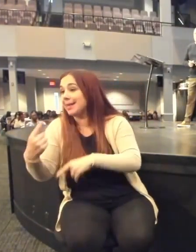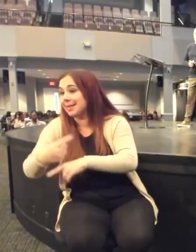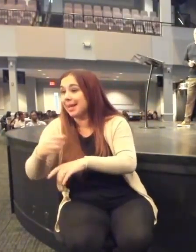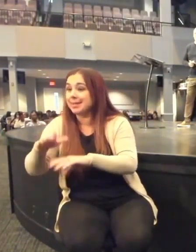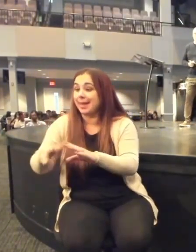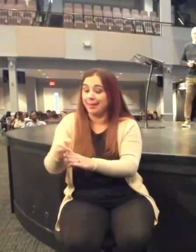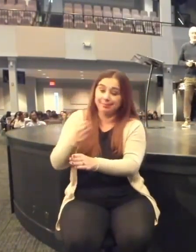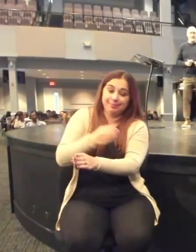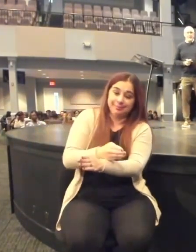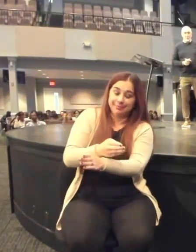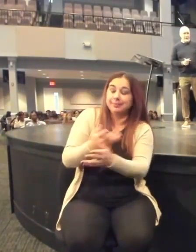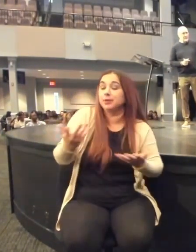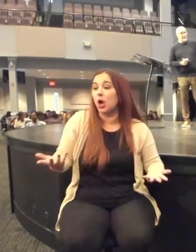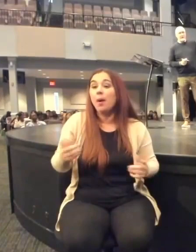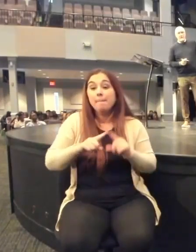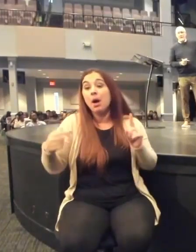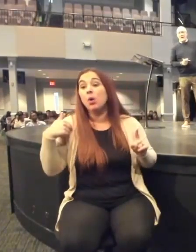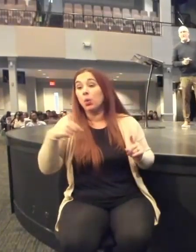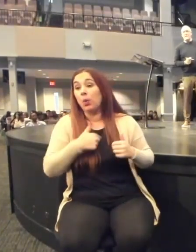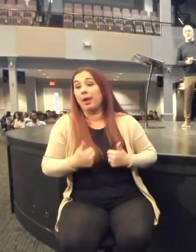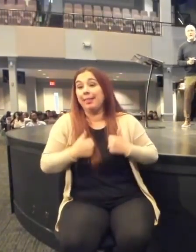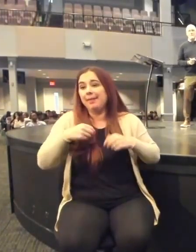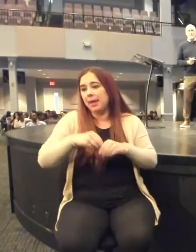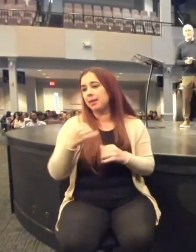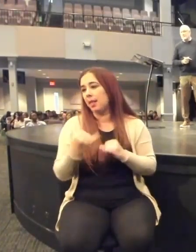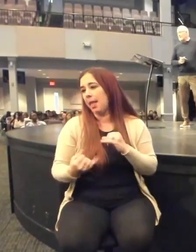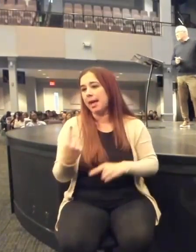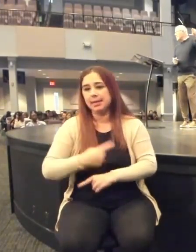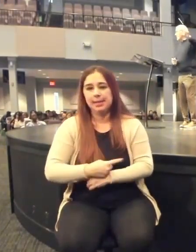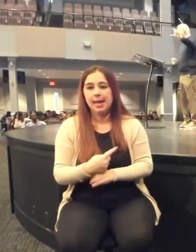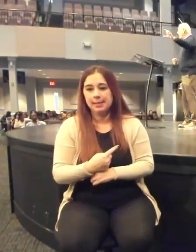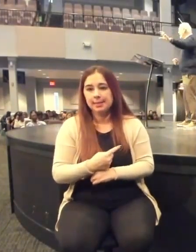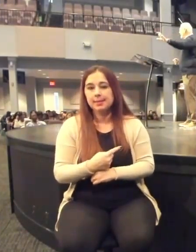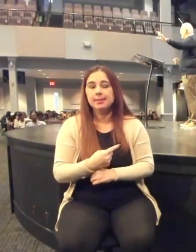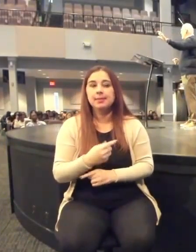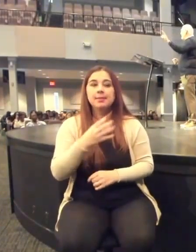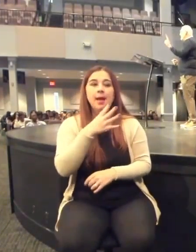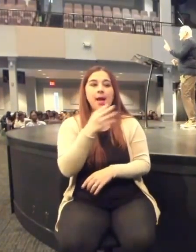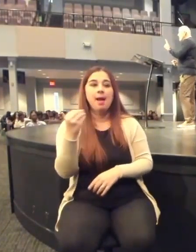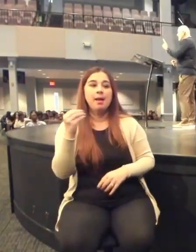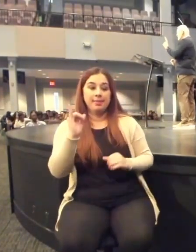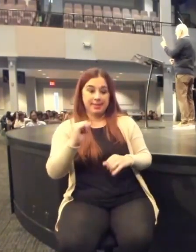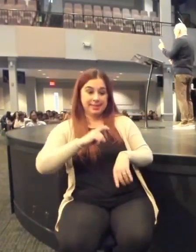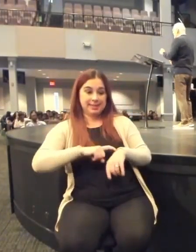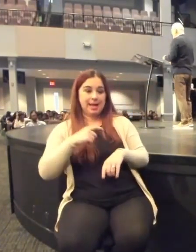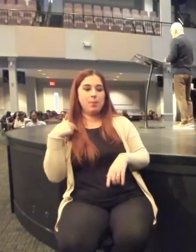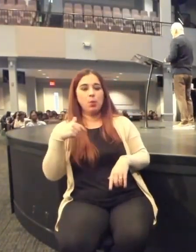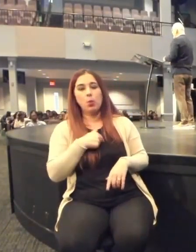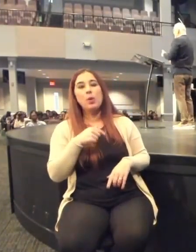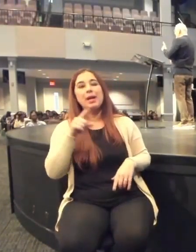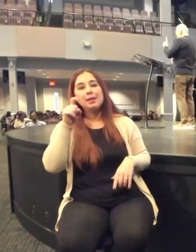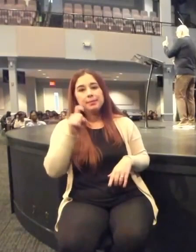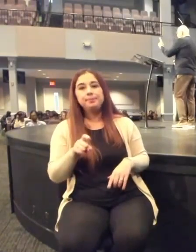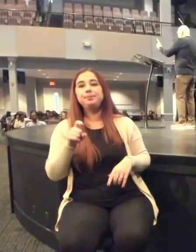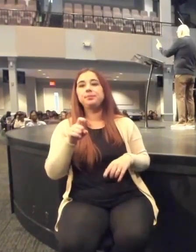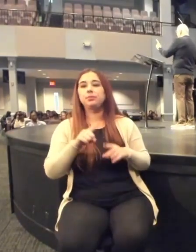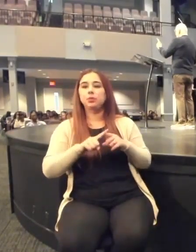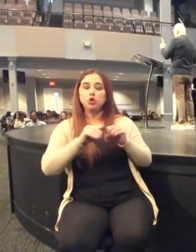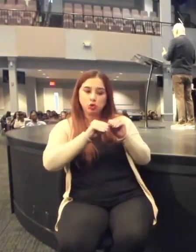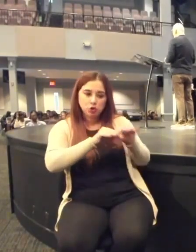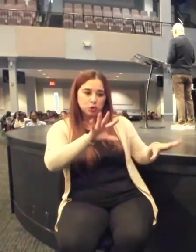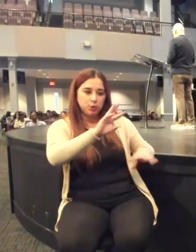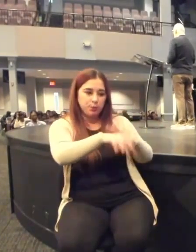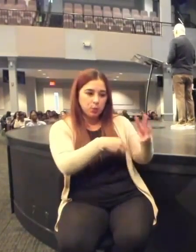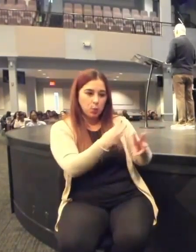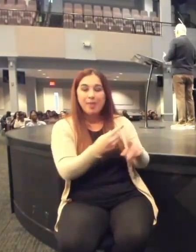used to be. Okay? But we're living in the last days, in the season of time when we need to get to the world the same message